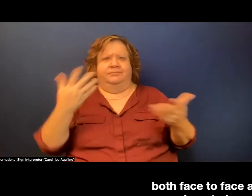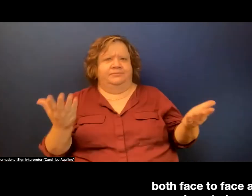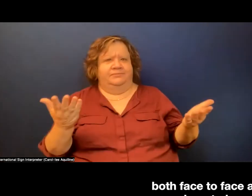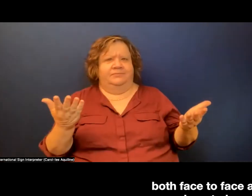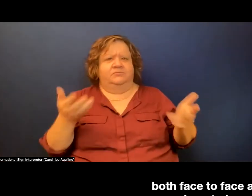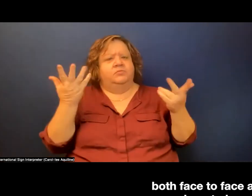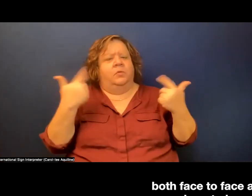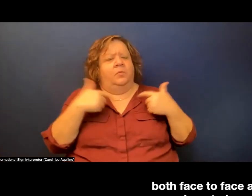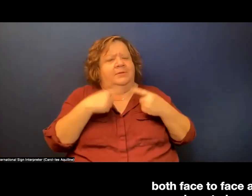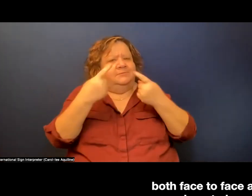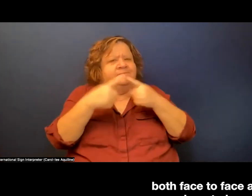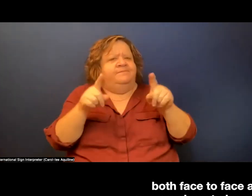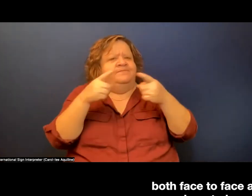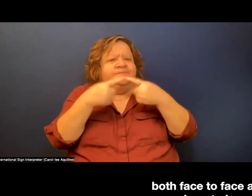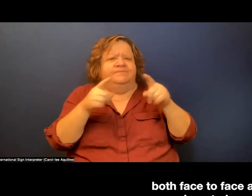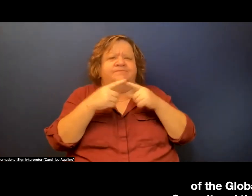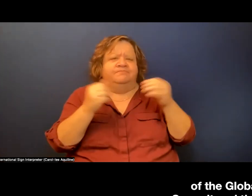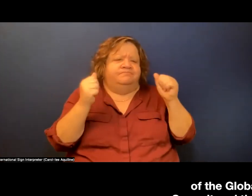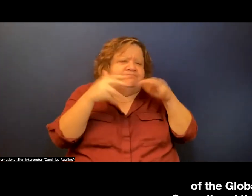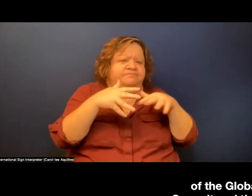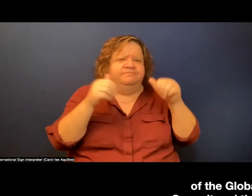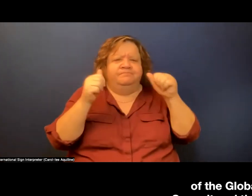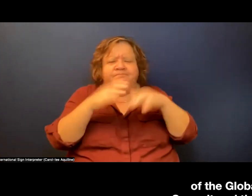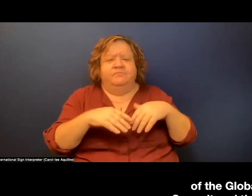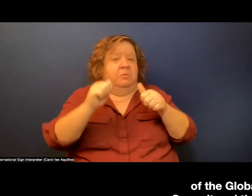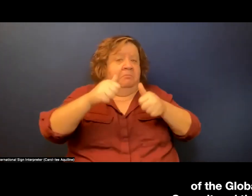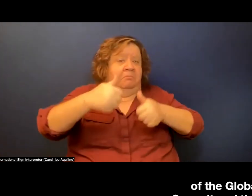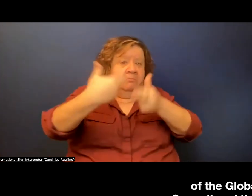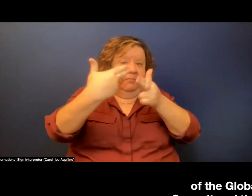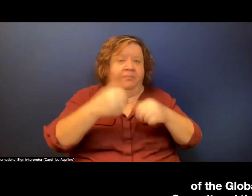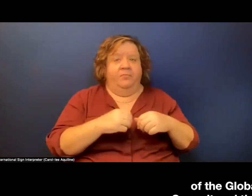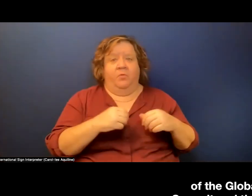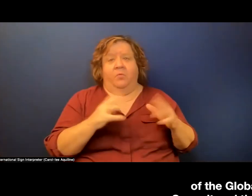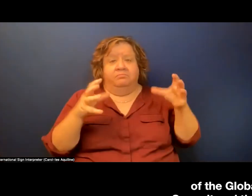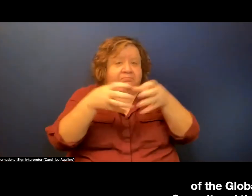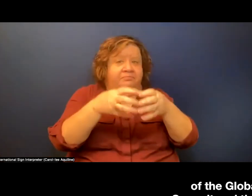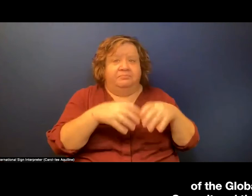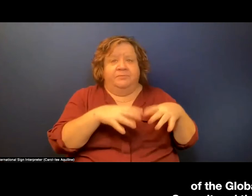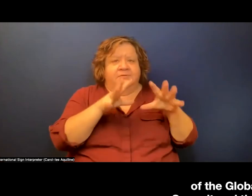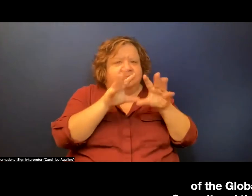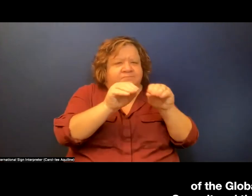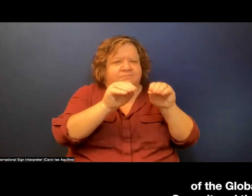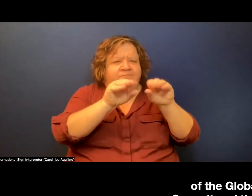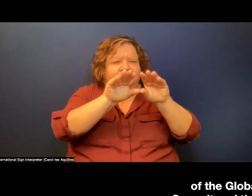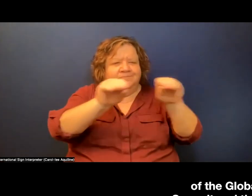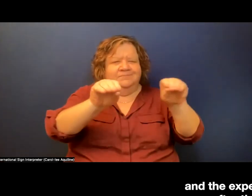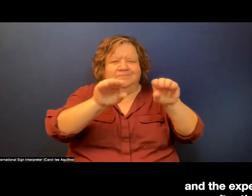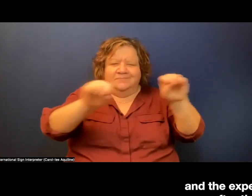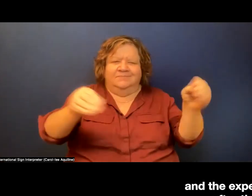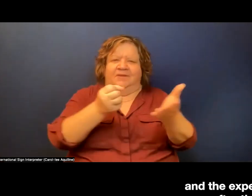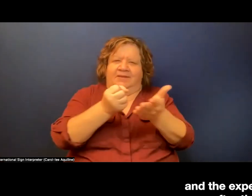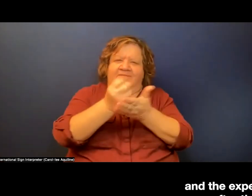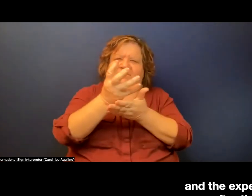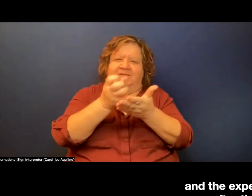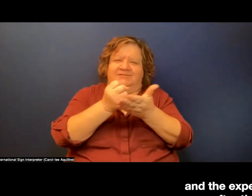to engage our members to have a better understanding of the Global Disability Summit and the